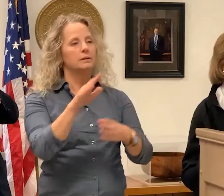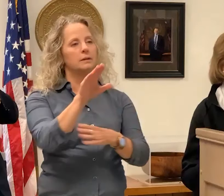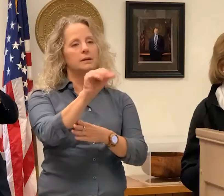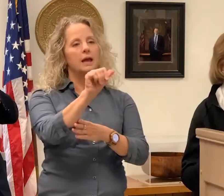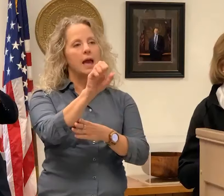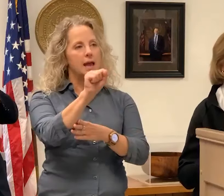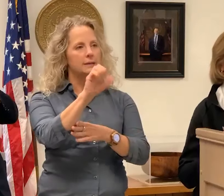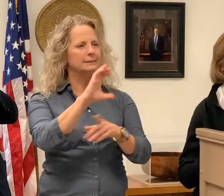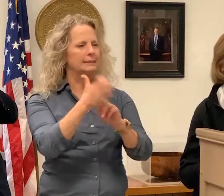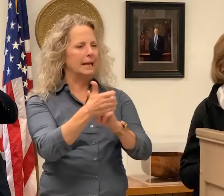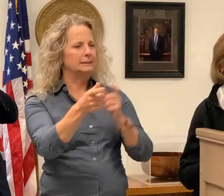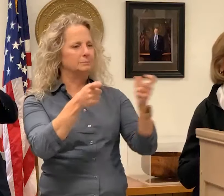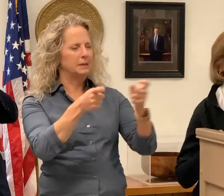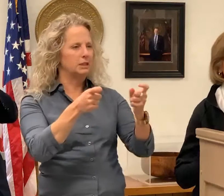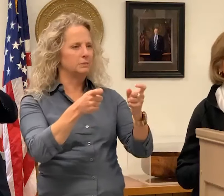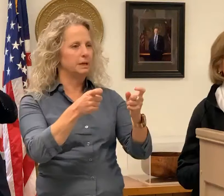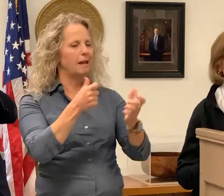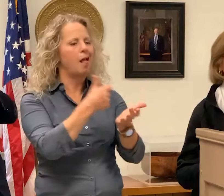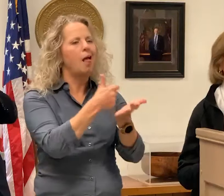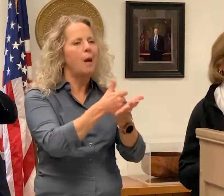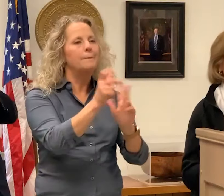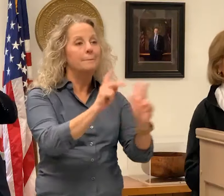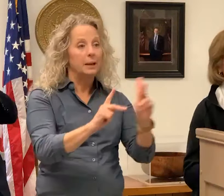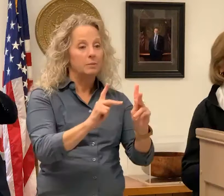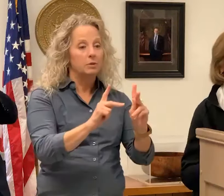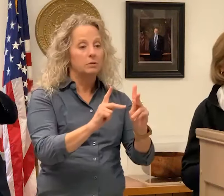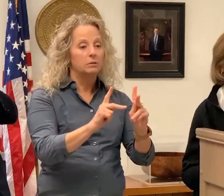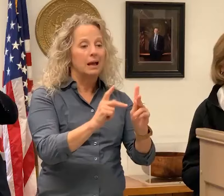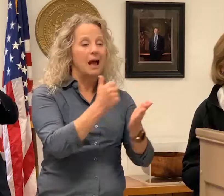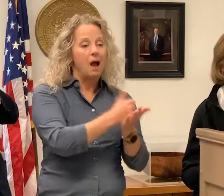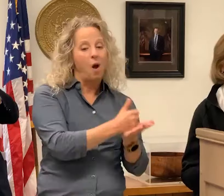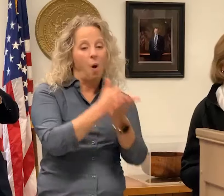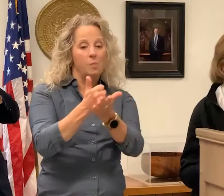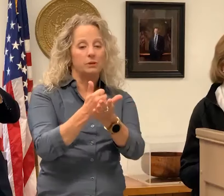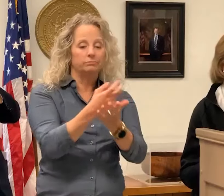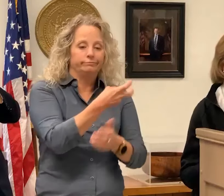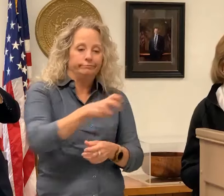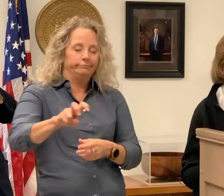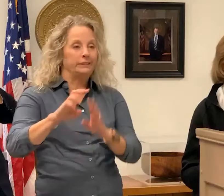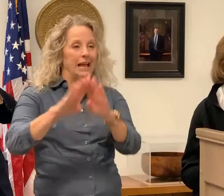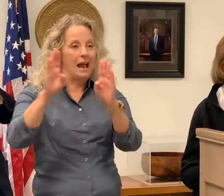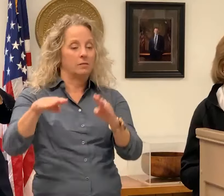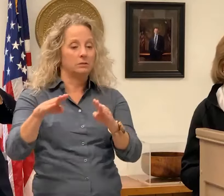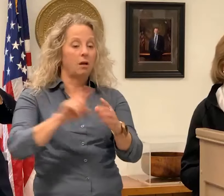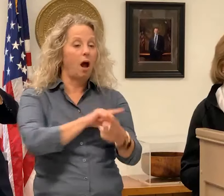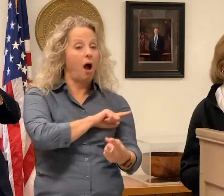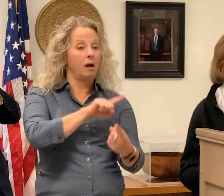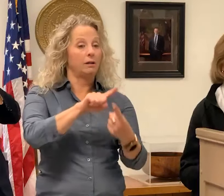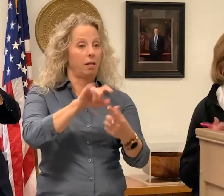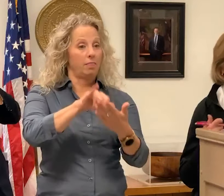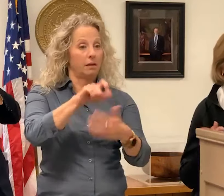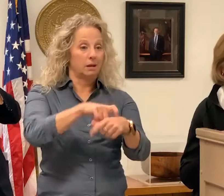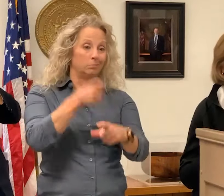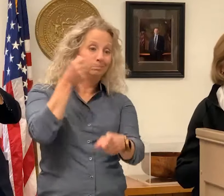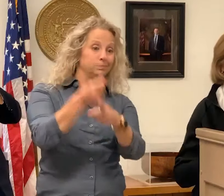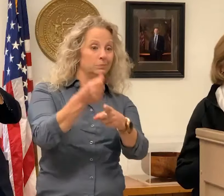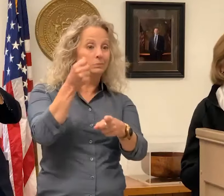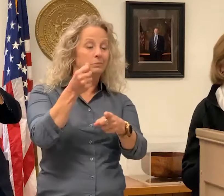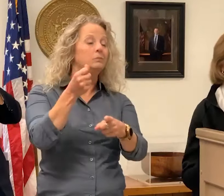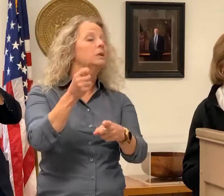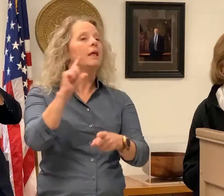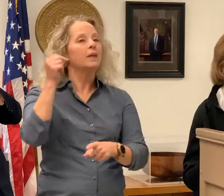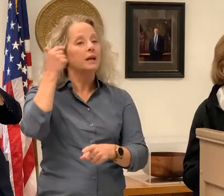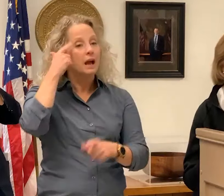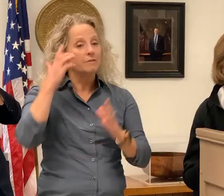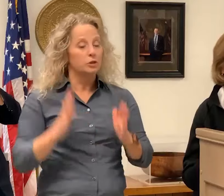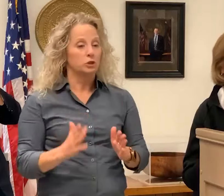management and get people into housing as it becomes available. In the meantime, as